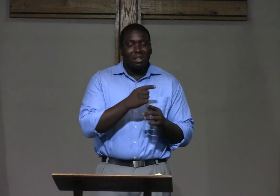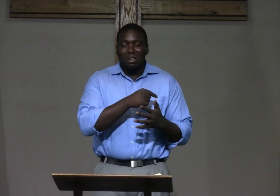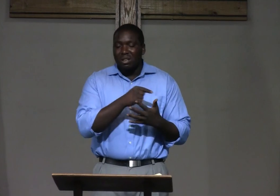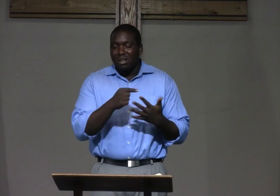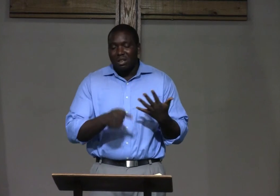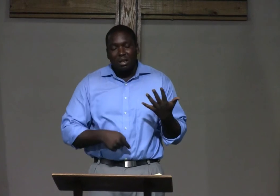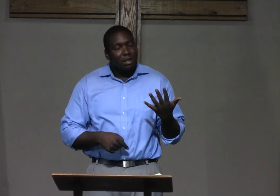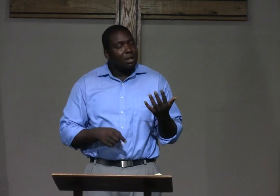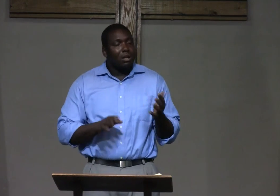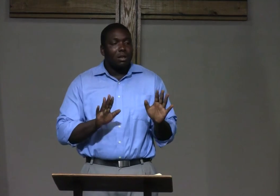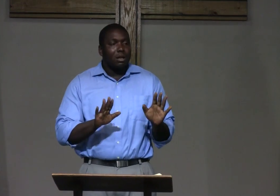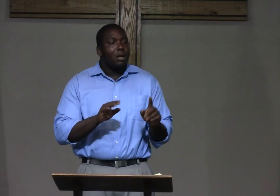God intended.